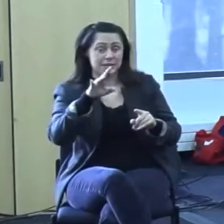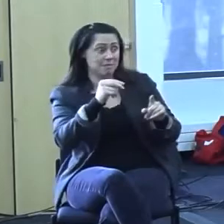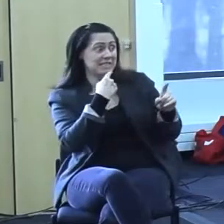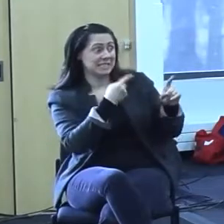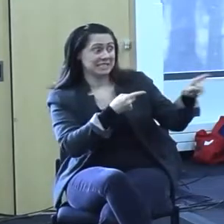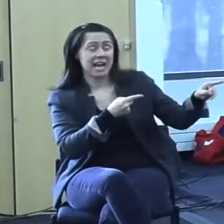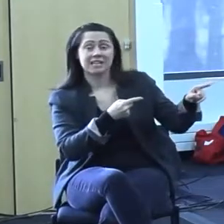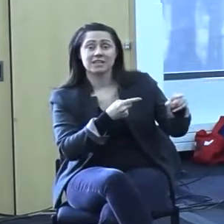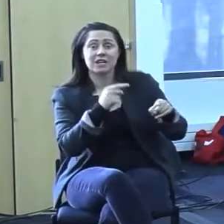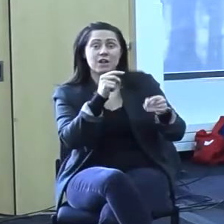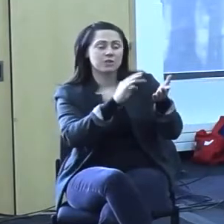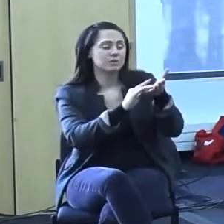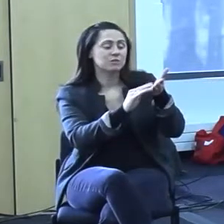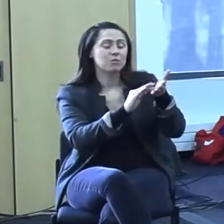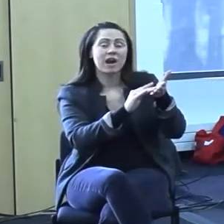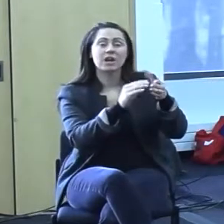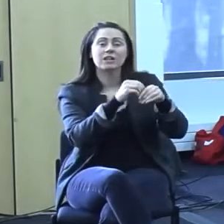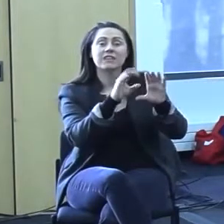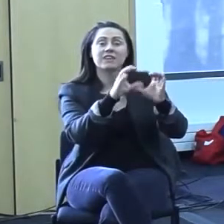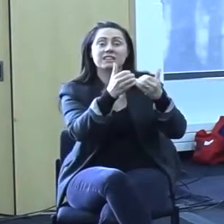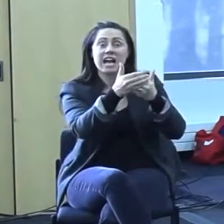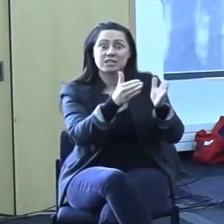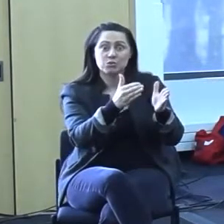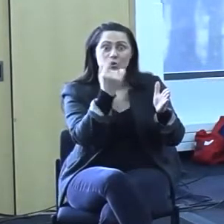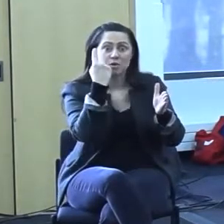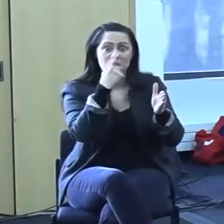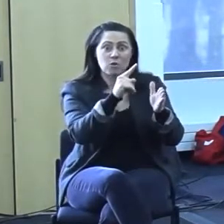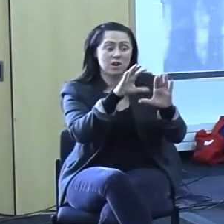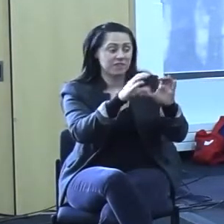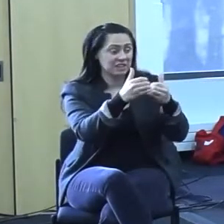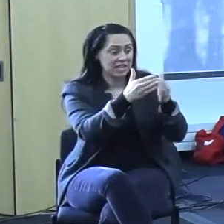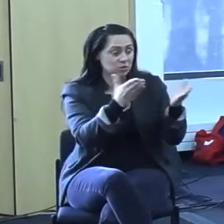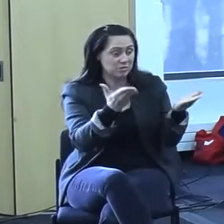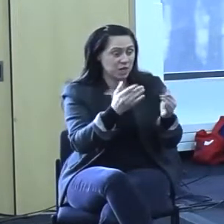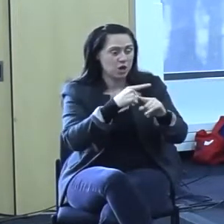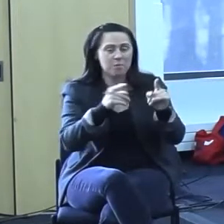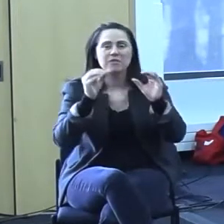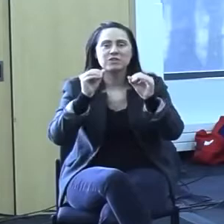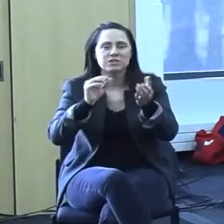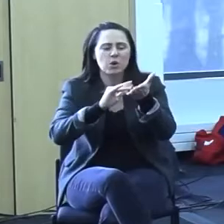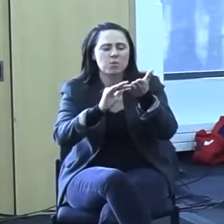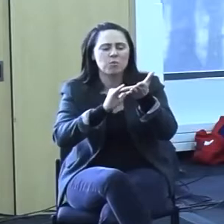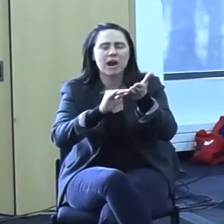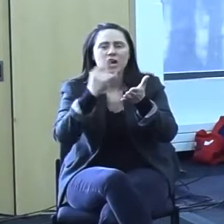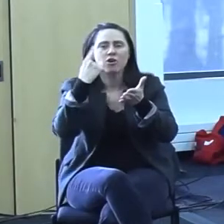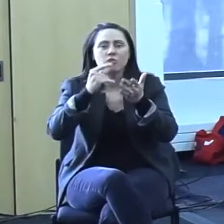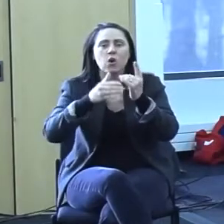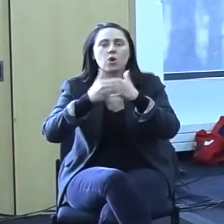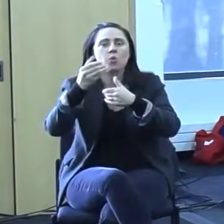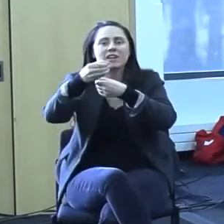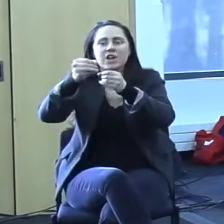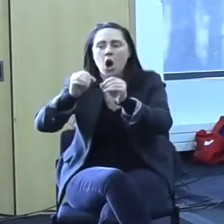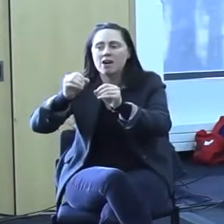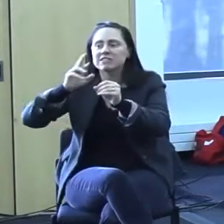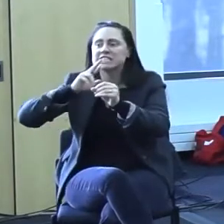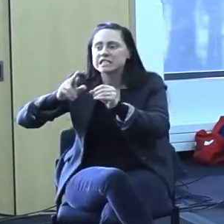mentioned, there's Braille in the classroom for classrooms here, but there's no Braille for like what